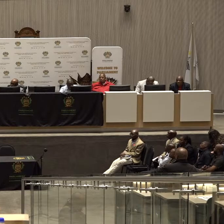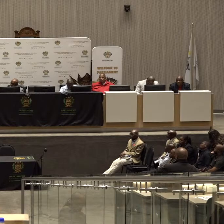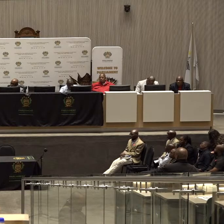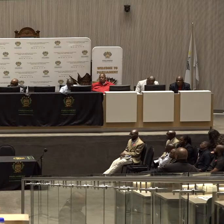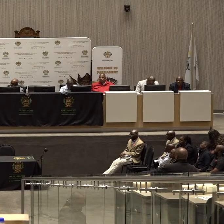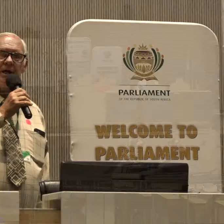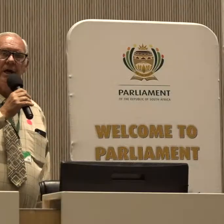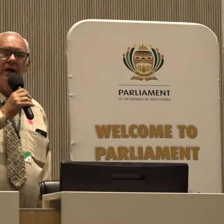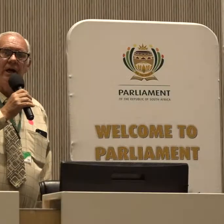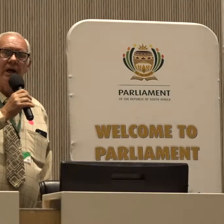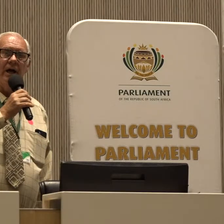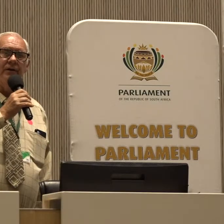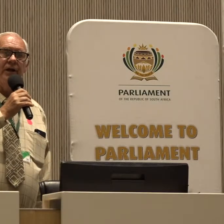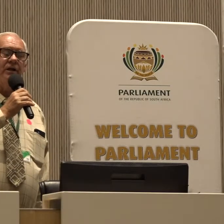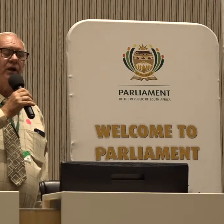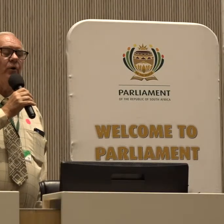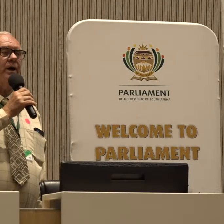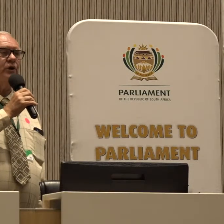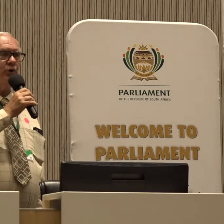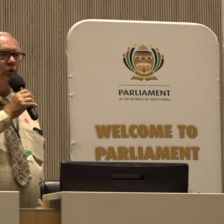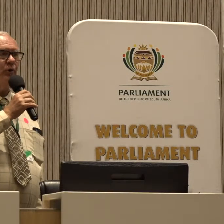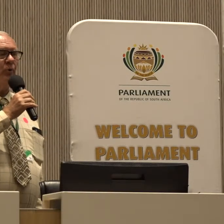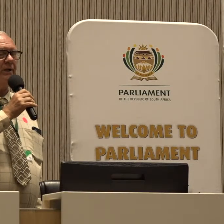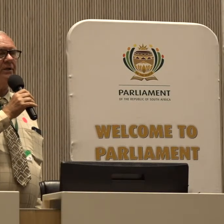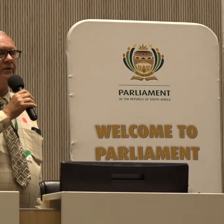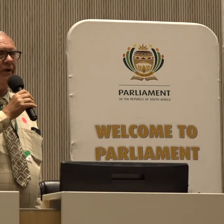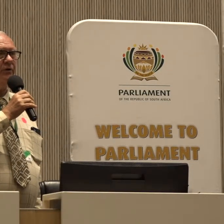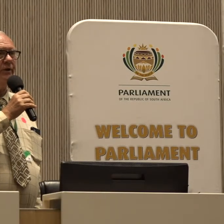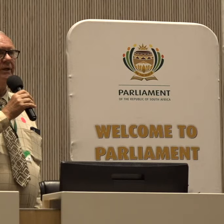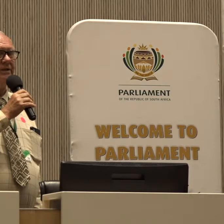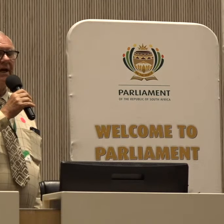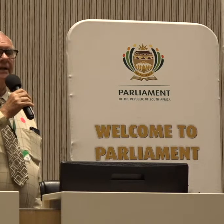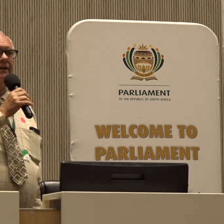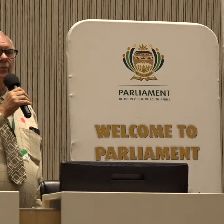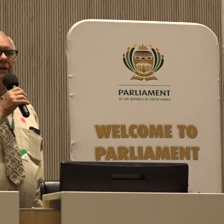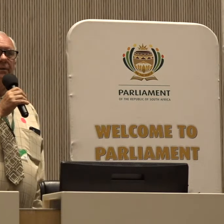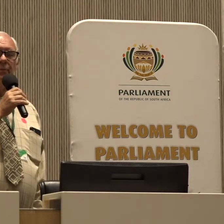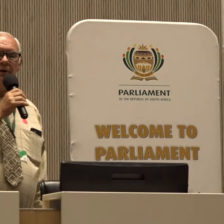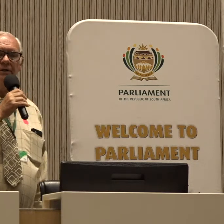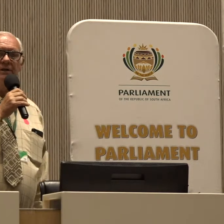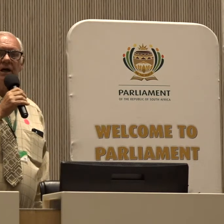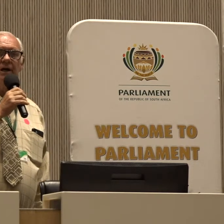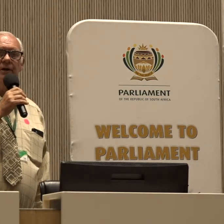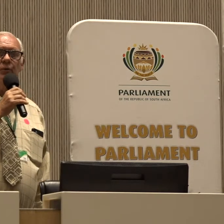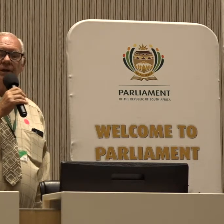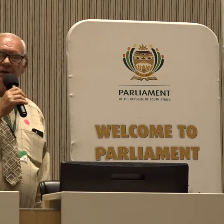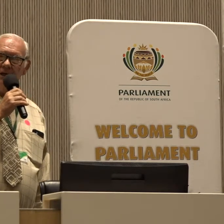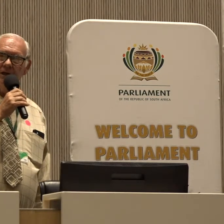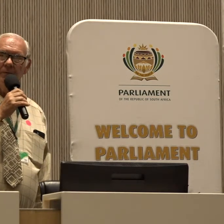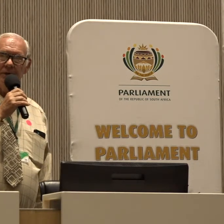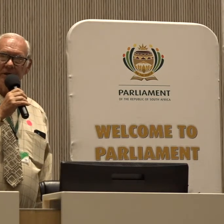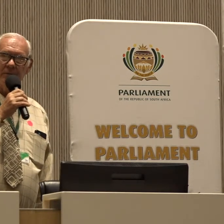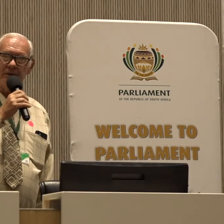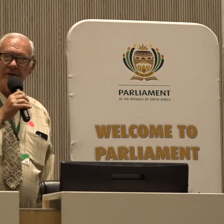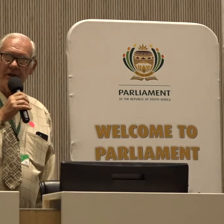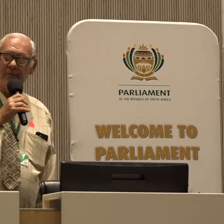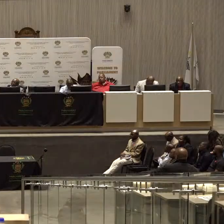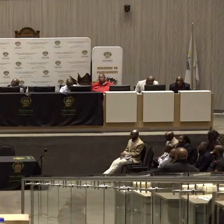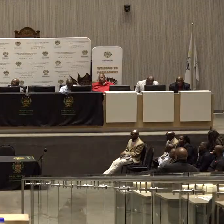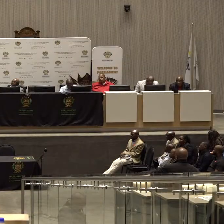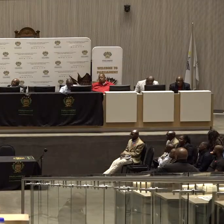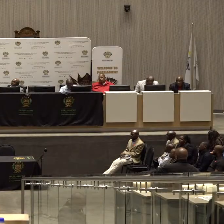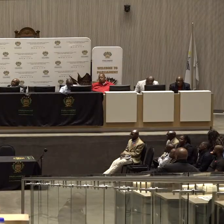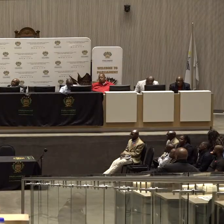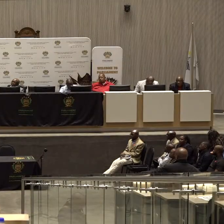to go away and then go and do what is eventually decided what the policies are and what the legal prescriptions